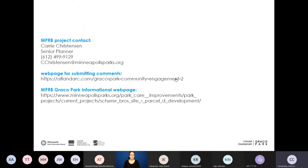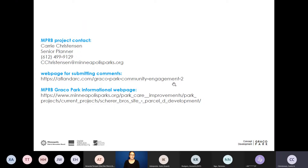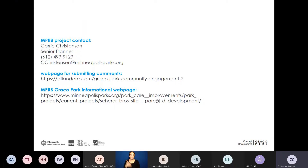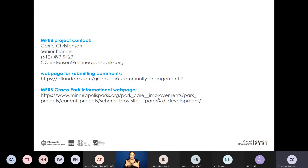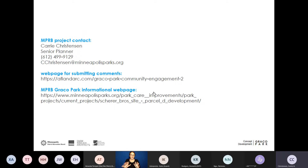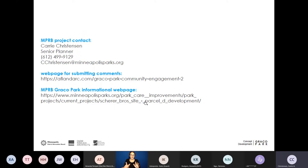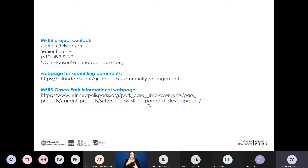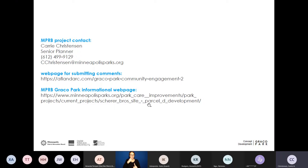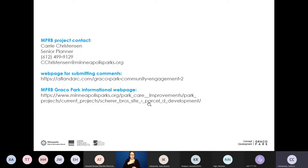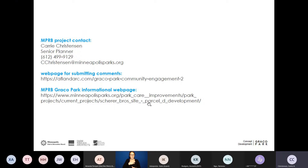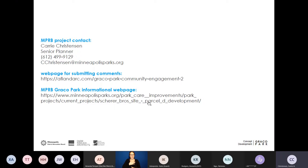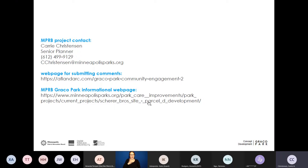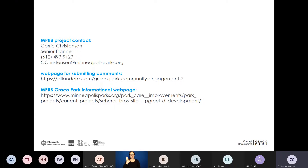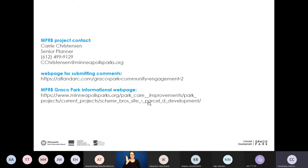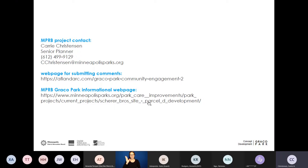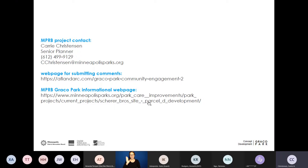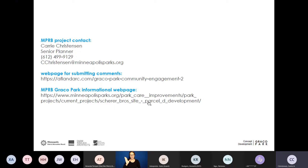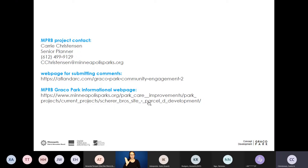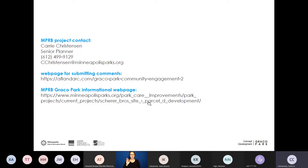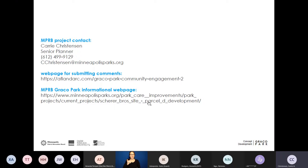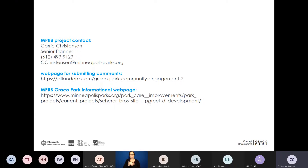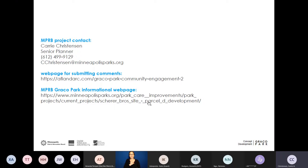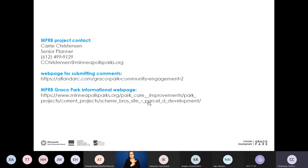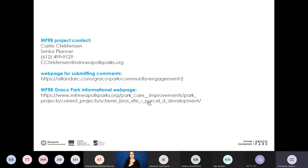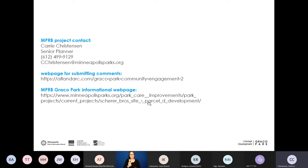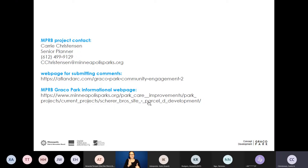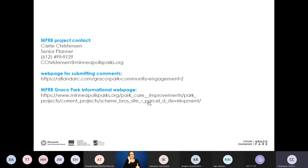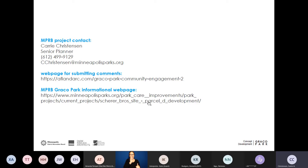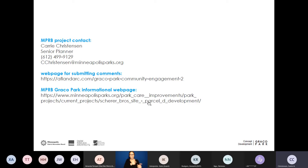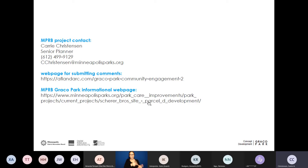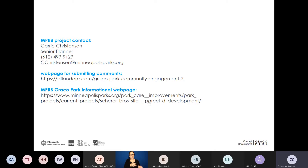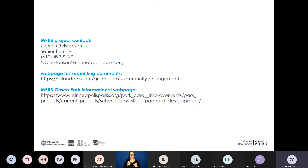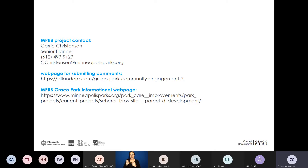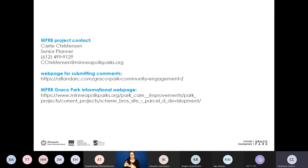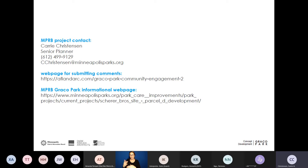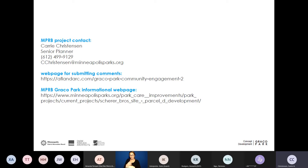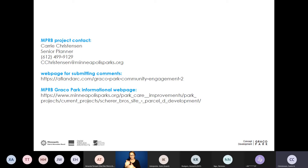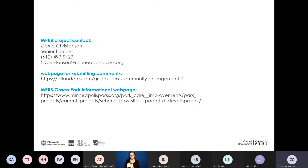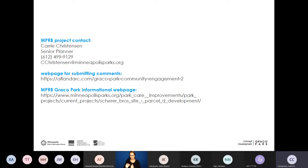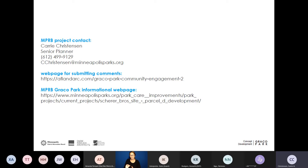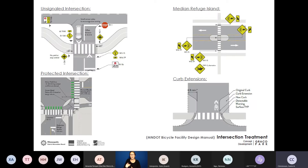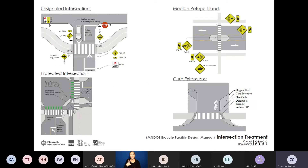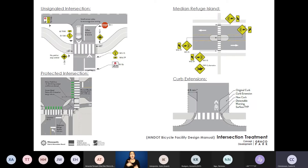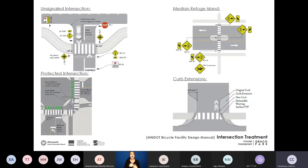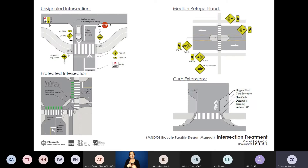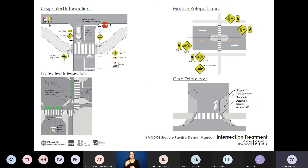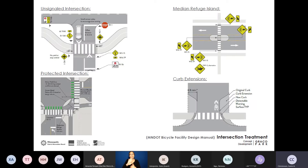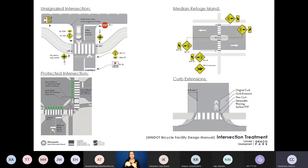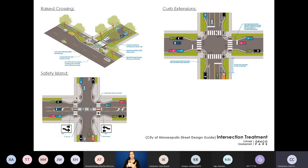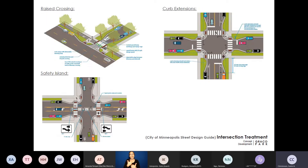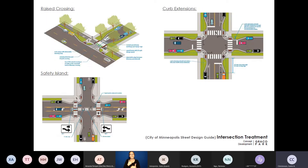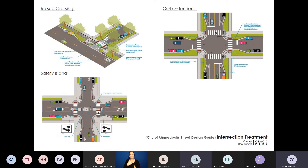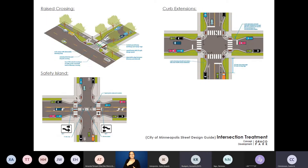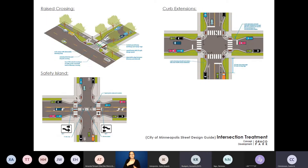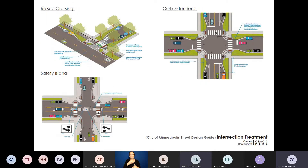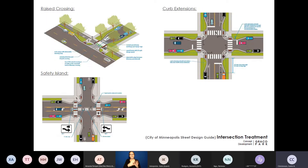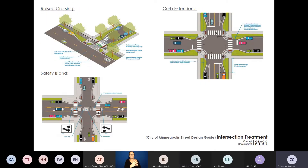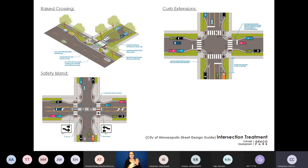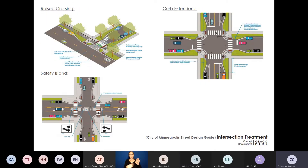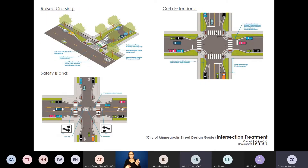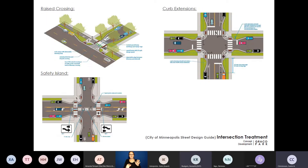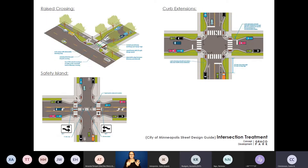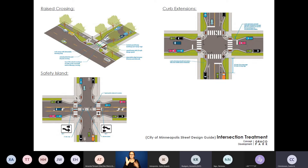presentation. I will share the website with you, and you all have a copy of this presentation. But